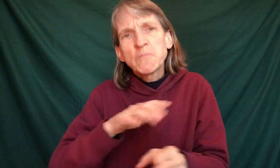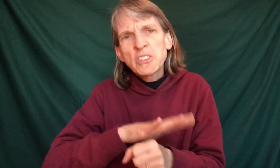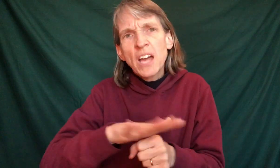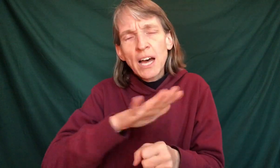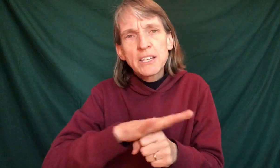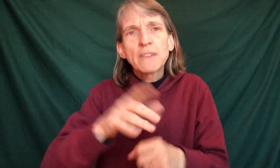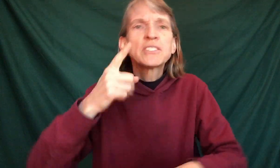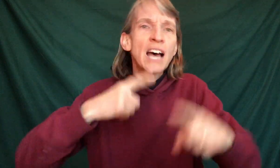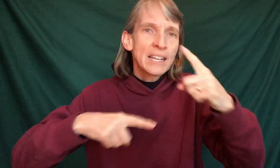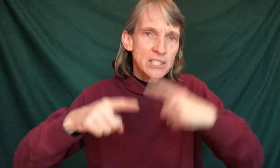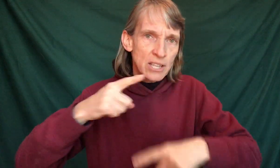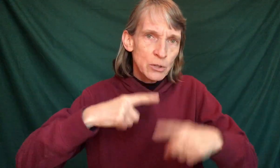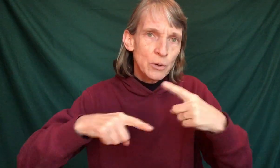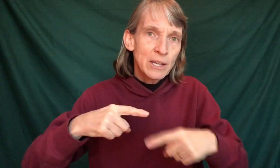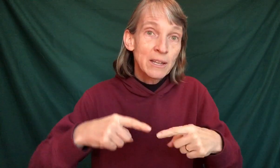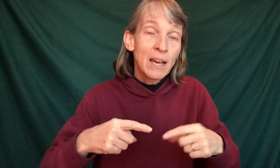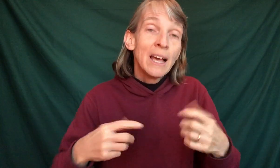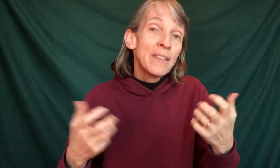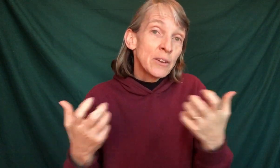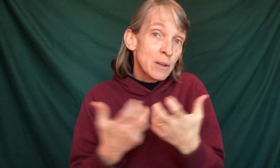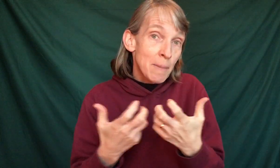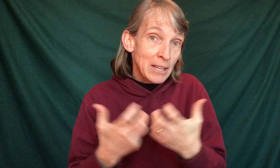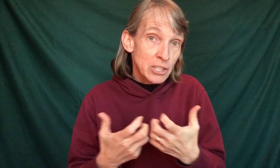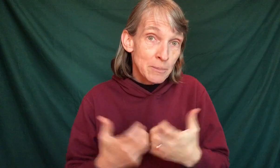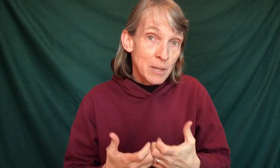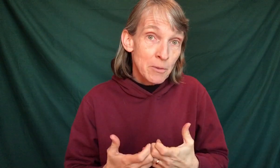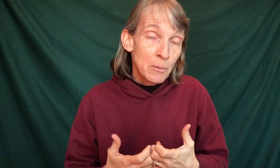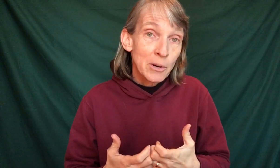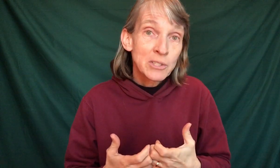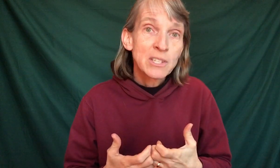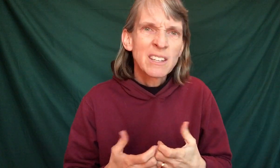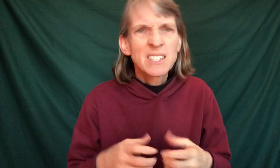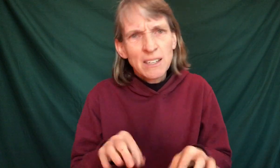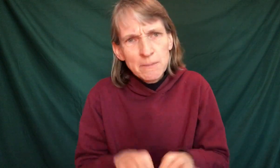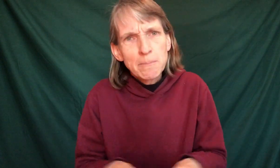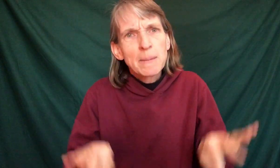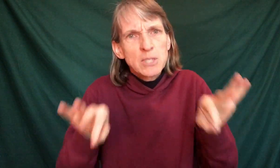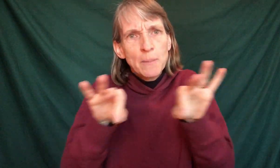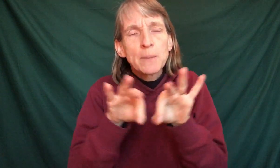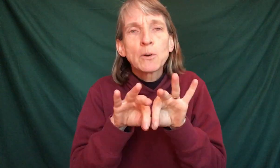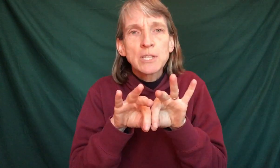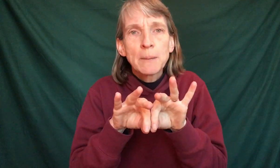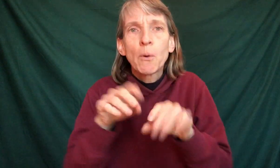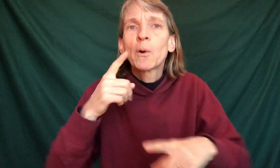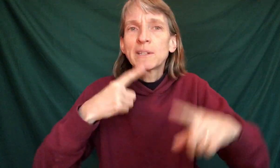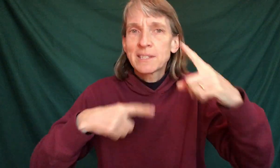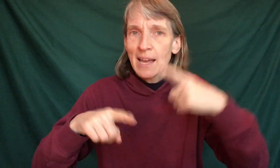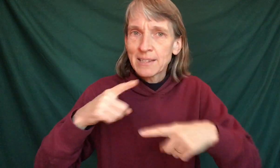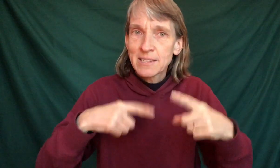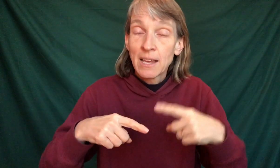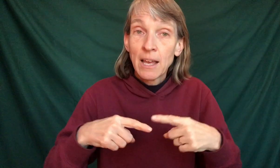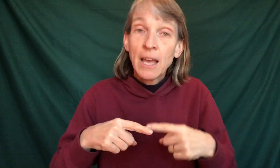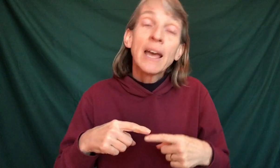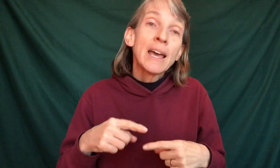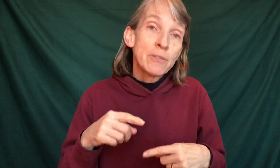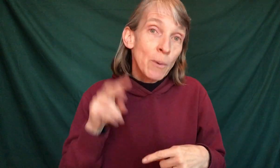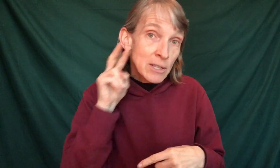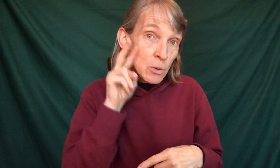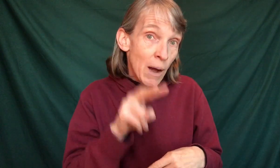just enough signs that you can match up some of the words, so maybe some of the most important signs. If you want to watch